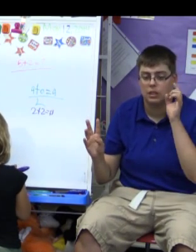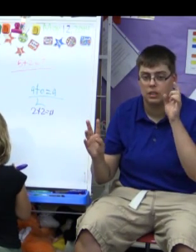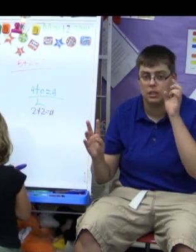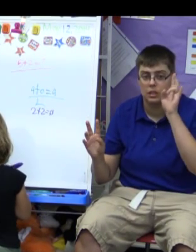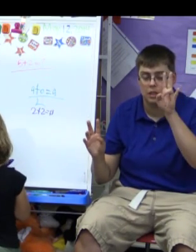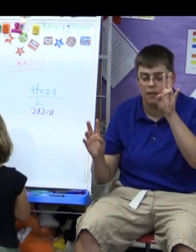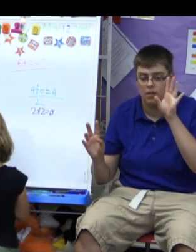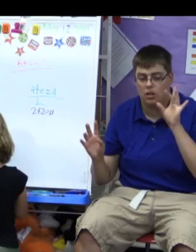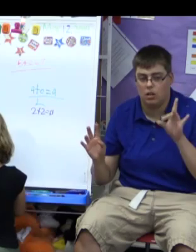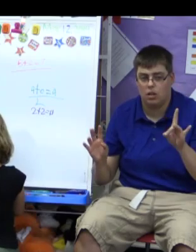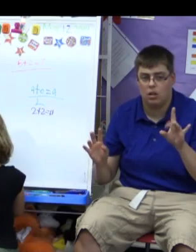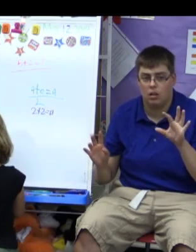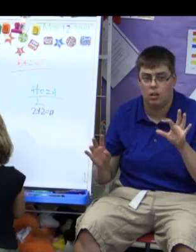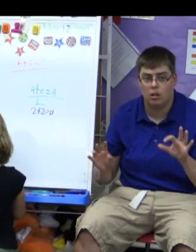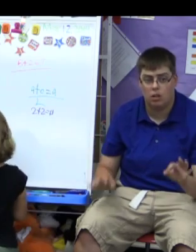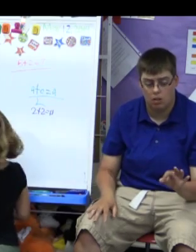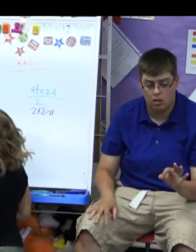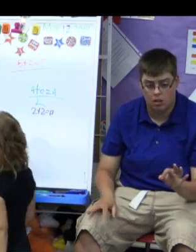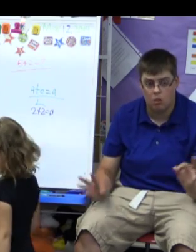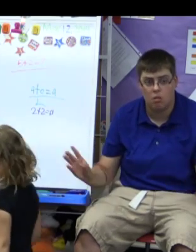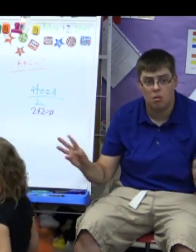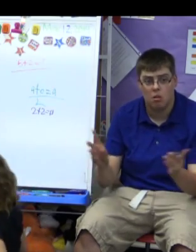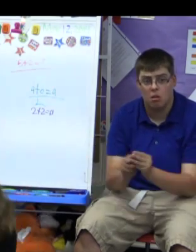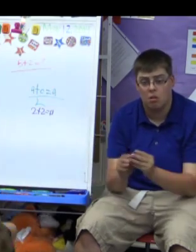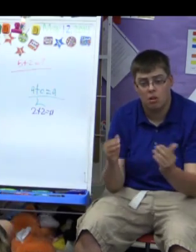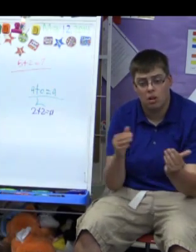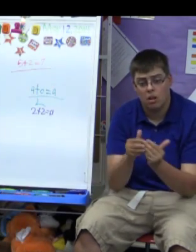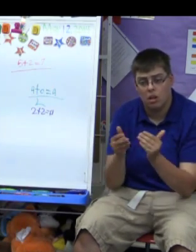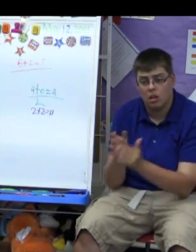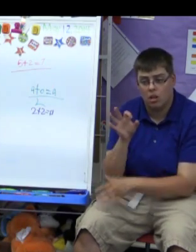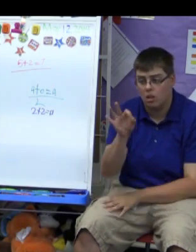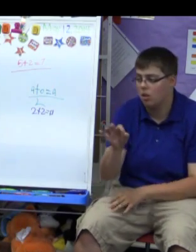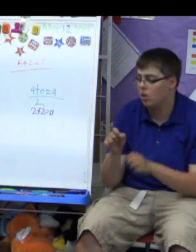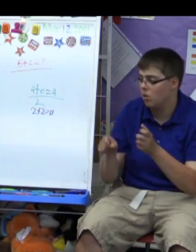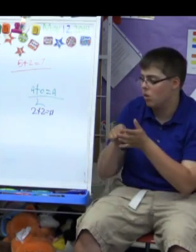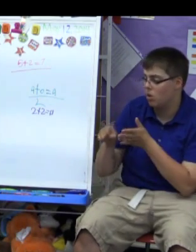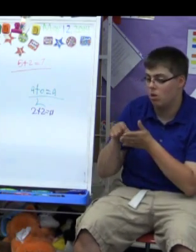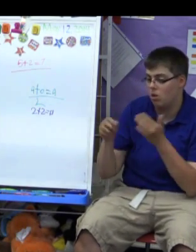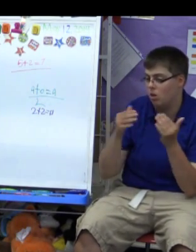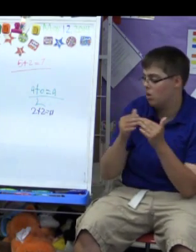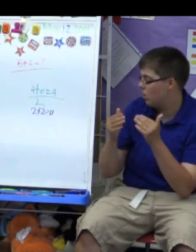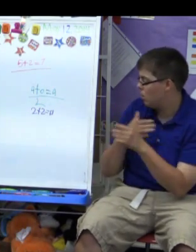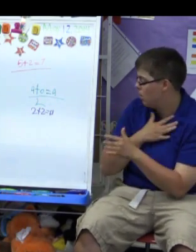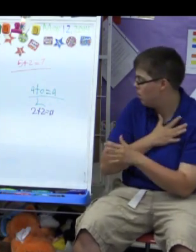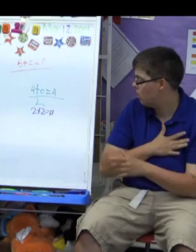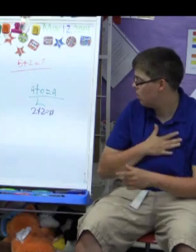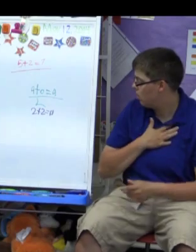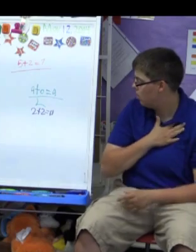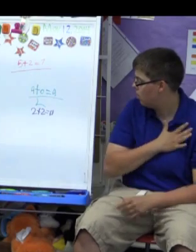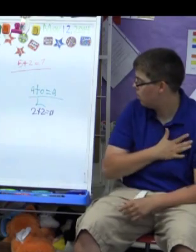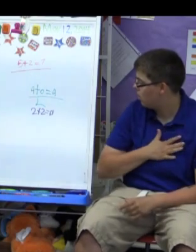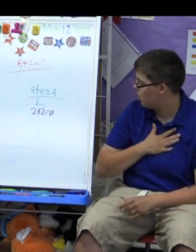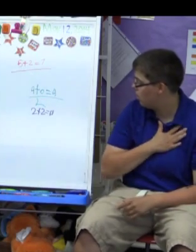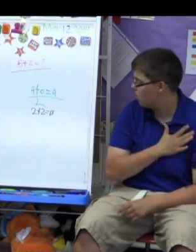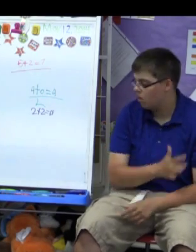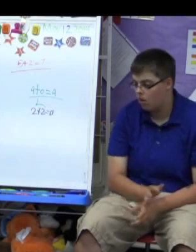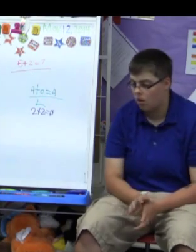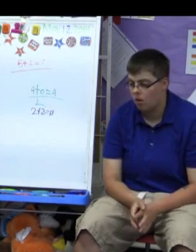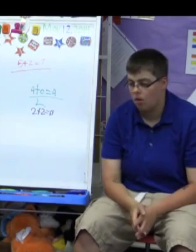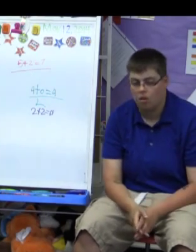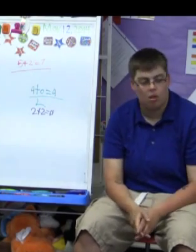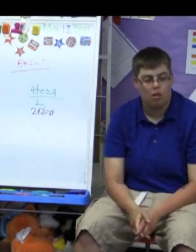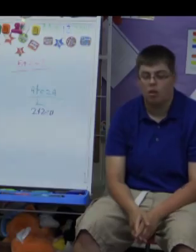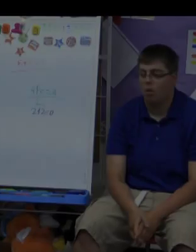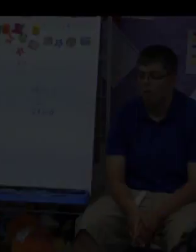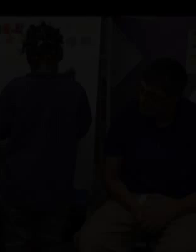Seven. Eight. Eight. Nine. Thank you. Can you write your equation on the board? Dehyder, can you write the equation that you said on